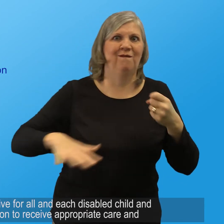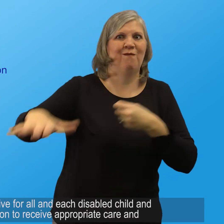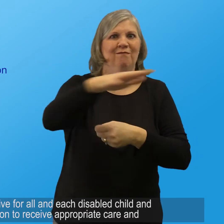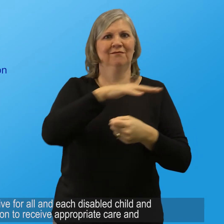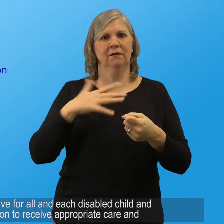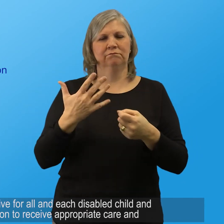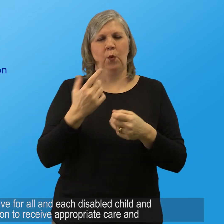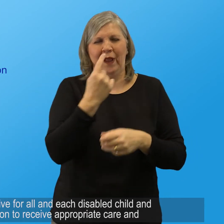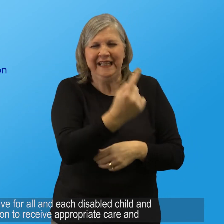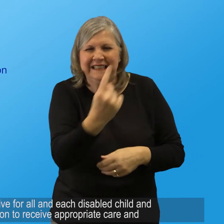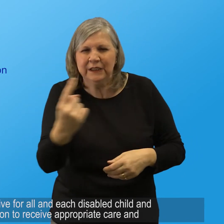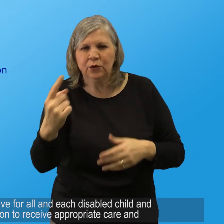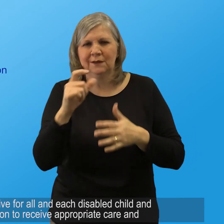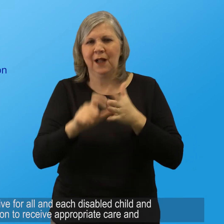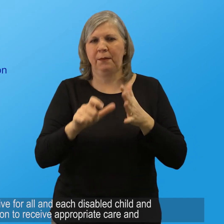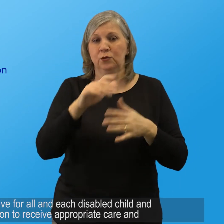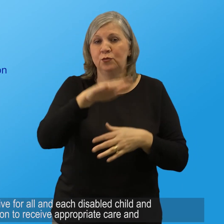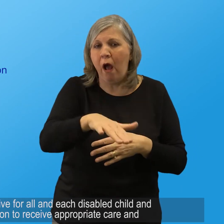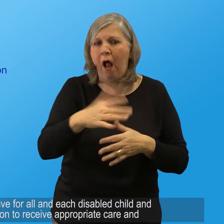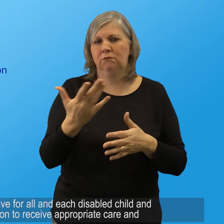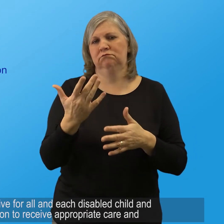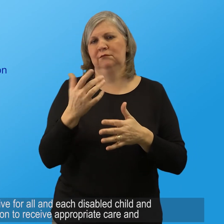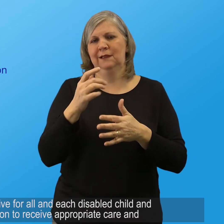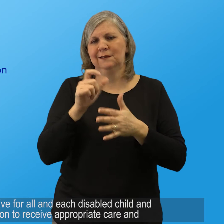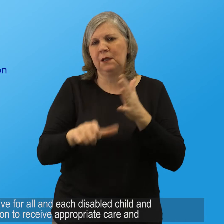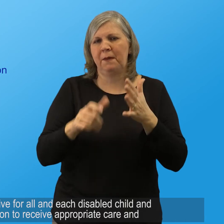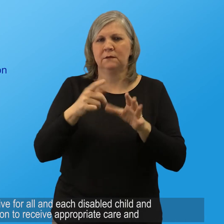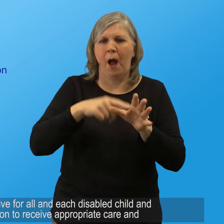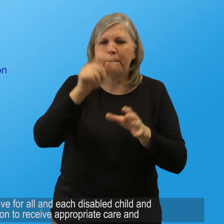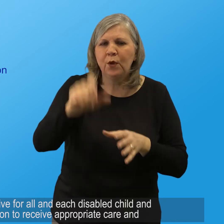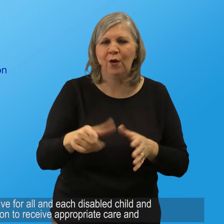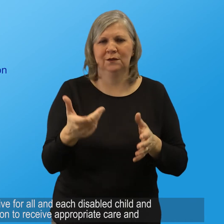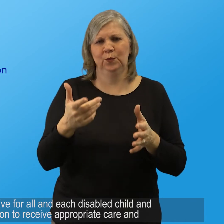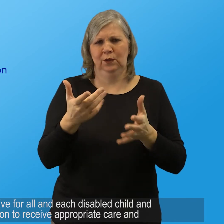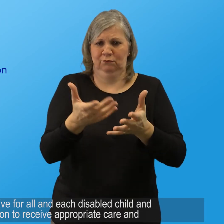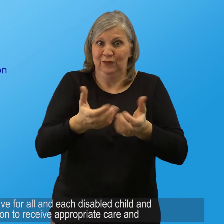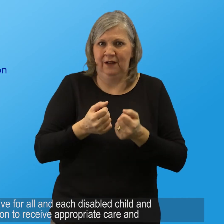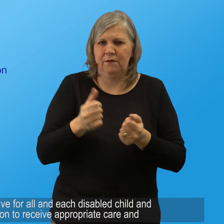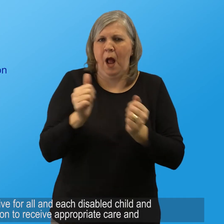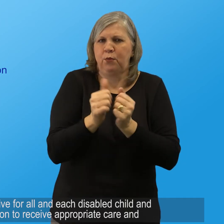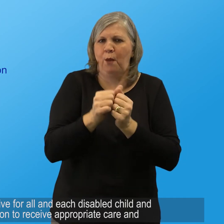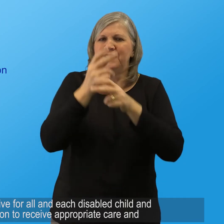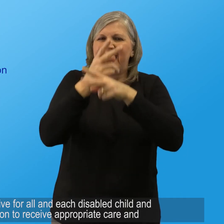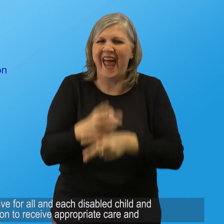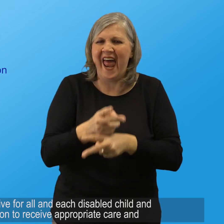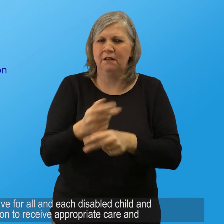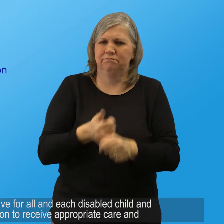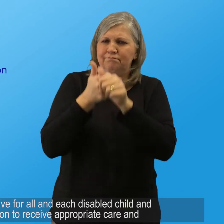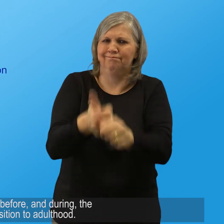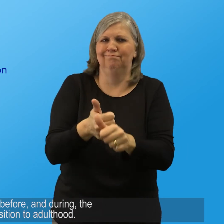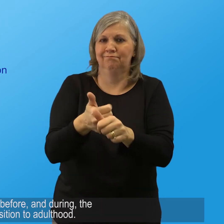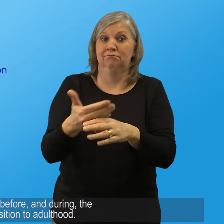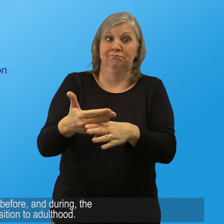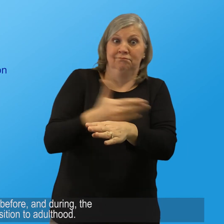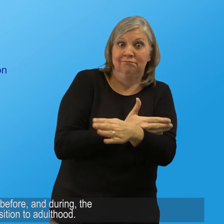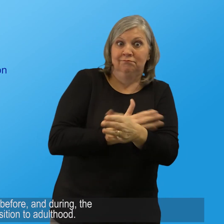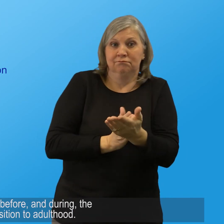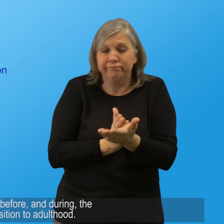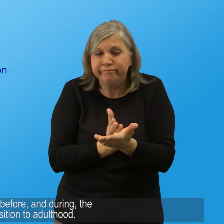Education that is inclusive for all, and each disabled child and disabled young person to receive appropriate care and support